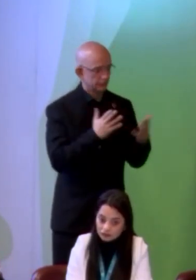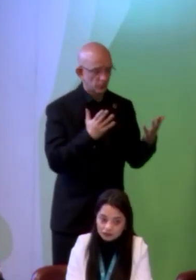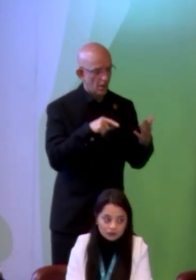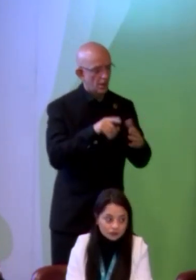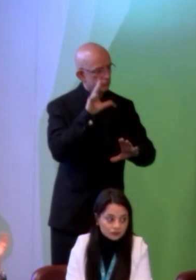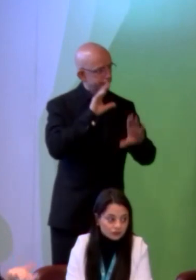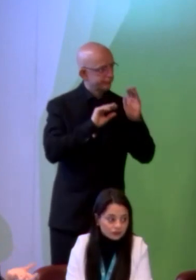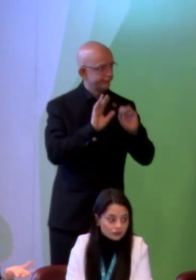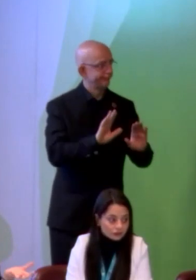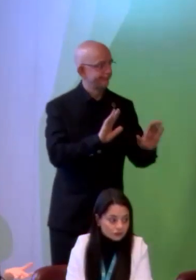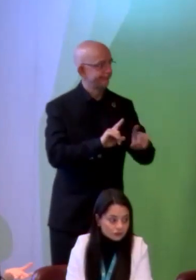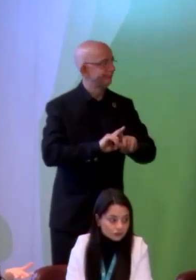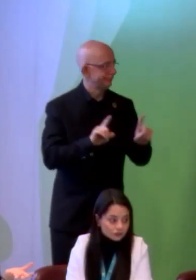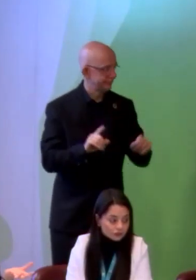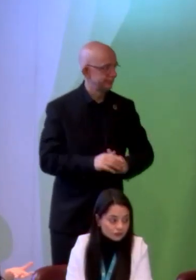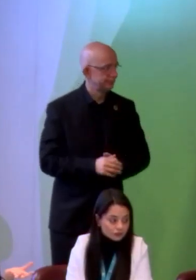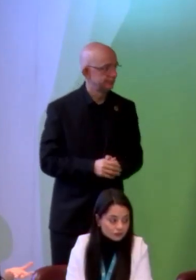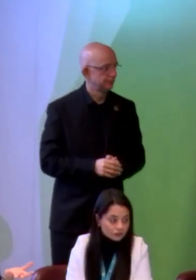that changed us forever,